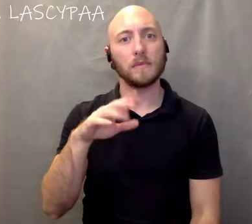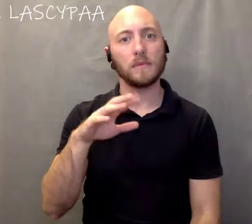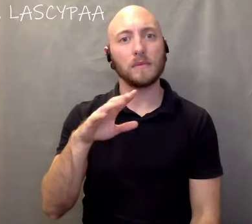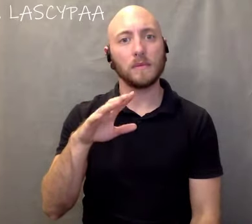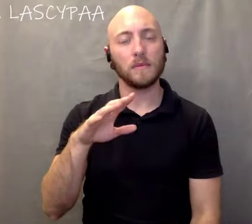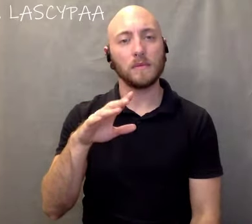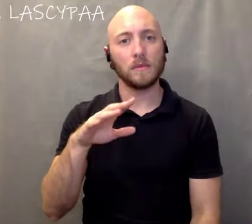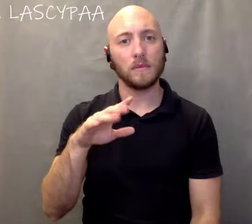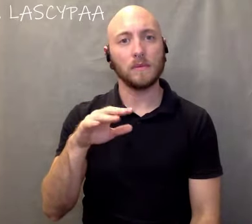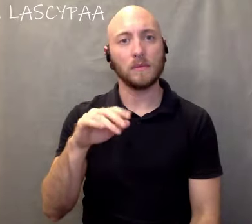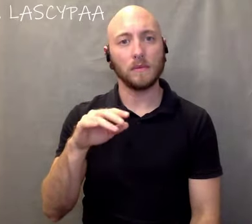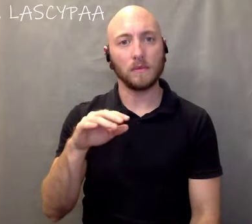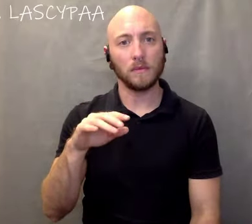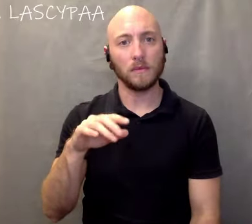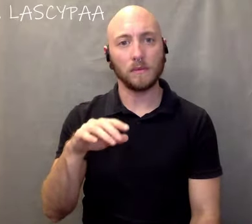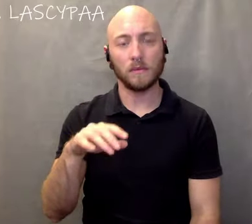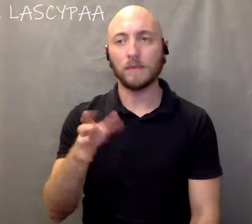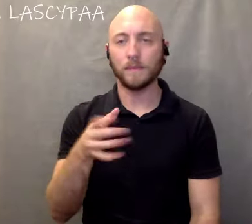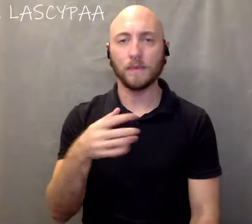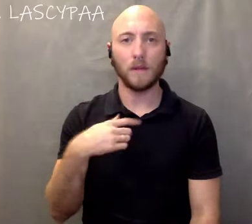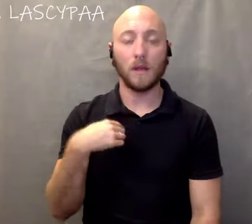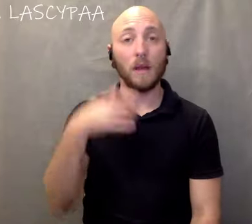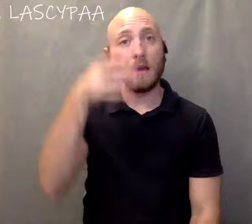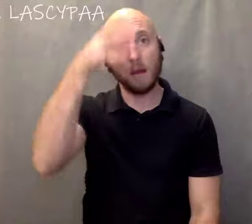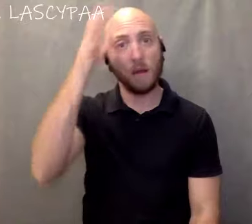just got back from saying goodbye to my mother.